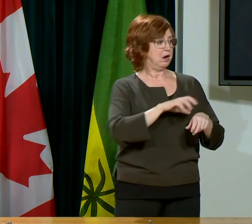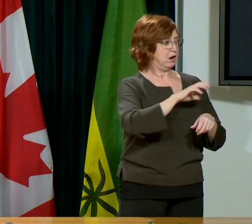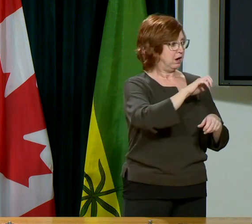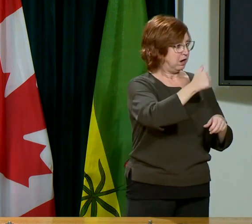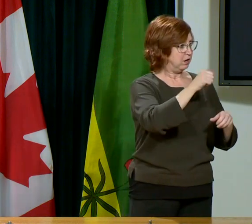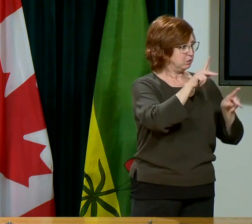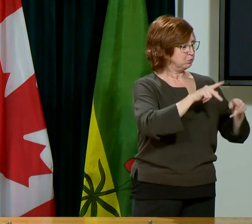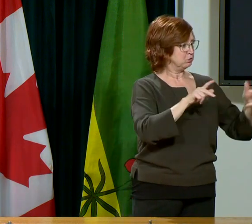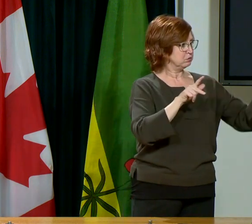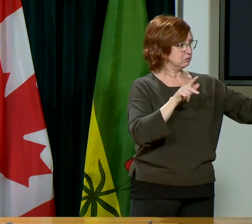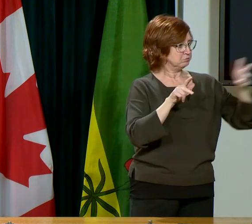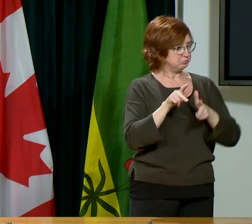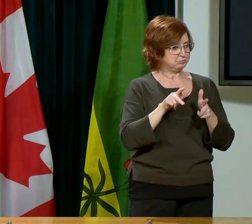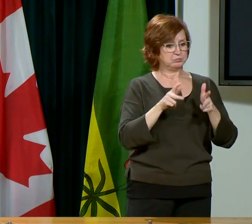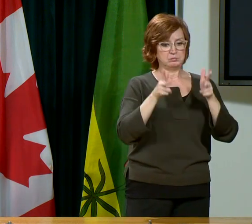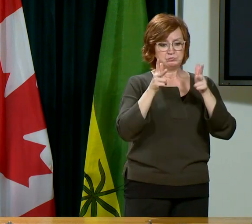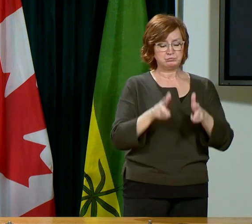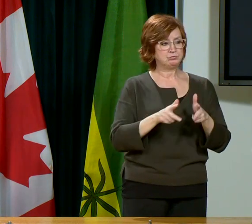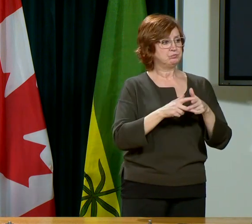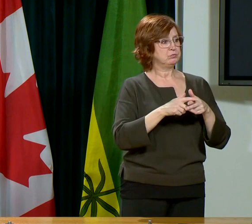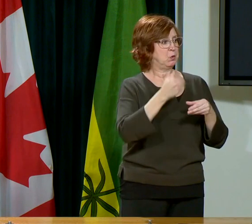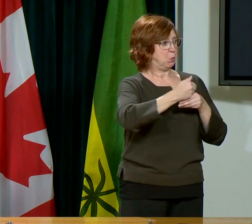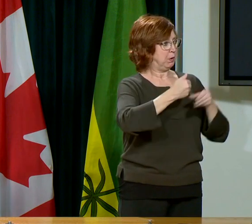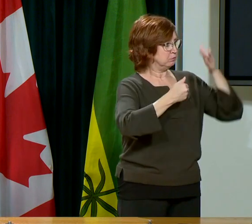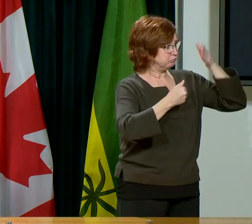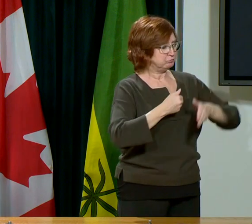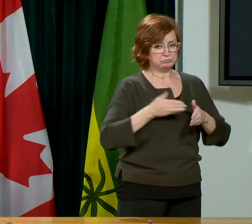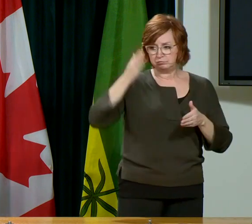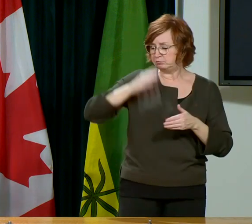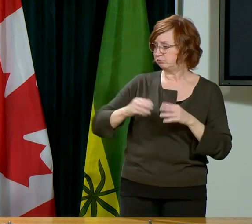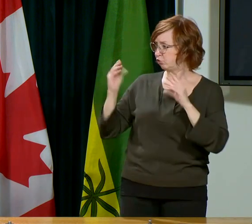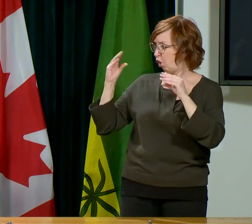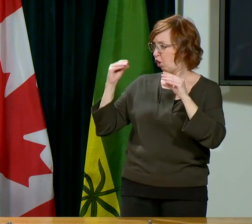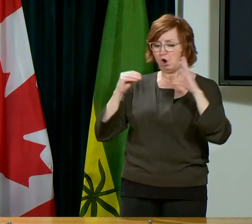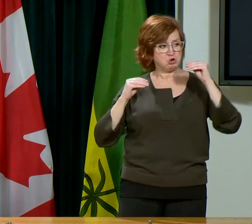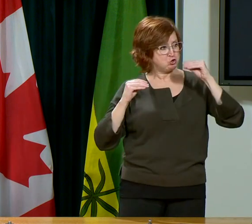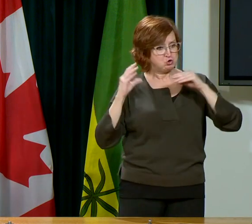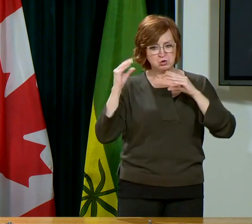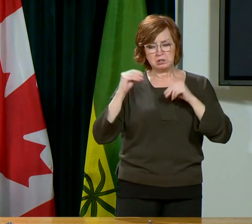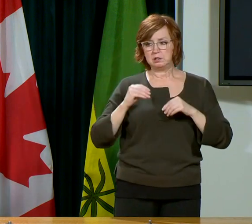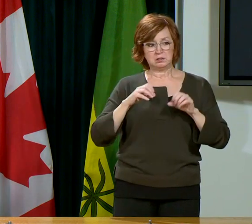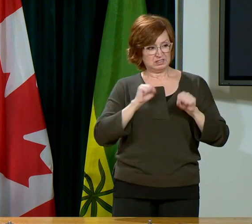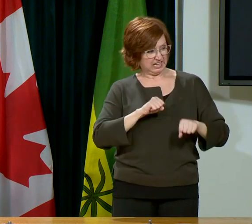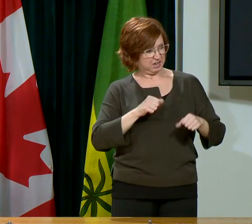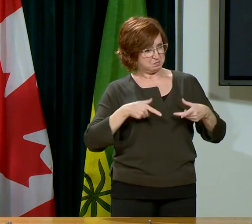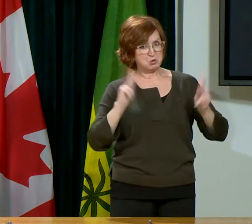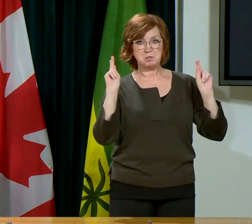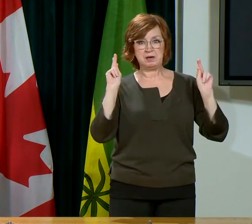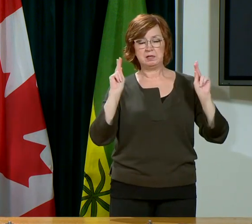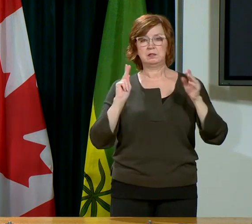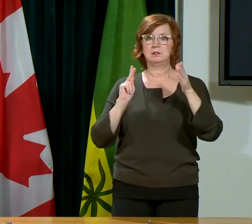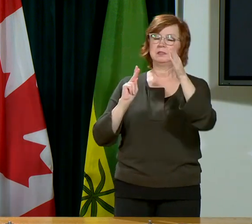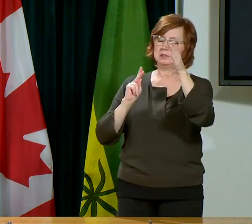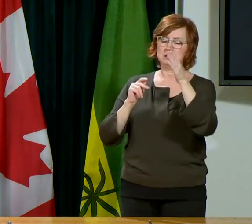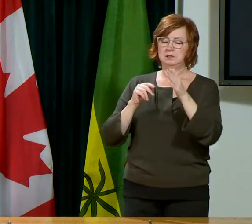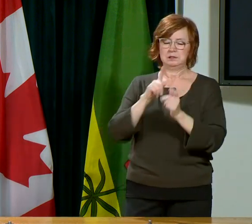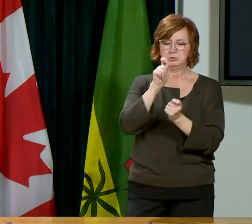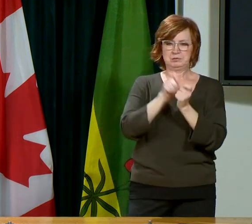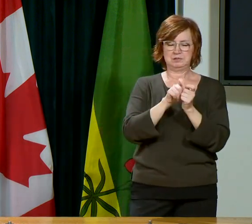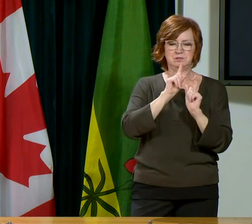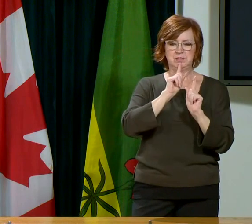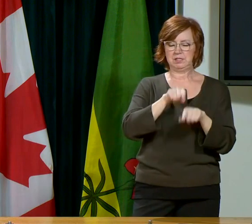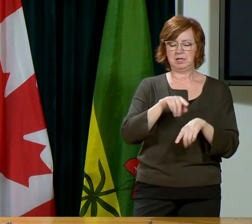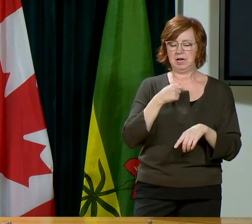space? So I think I'll maybe speak in some general terms